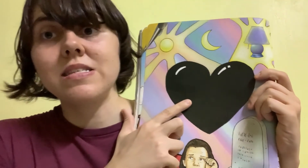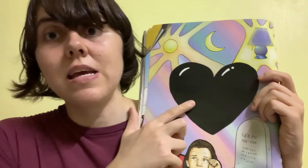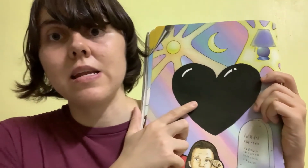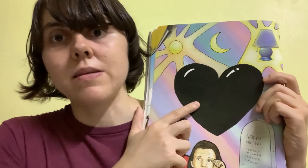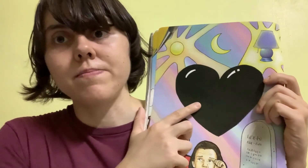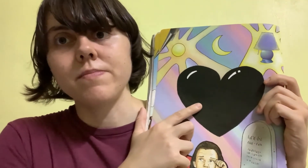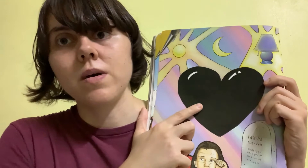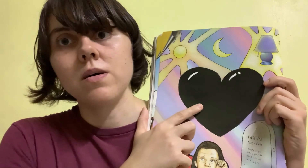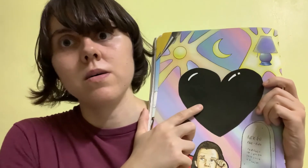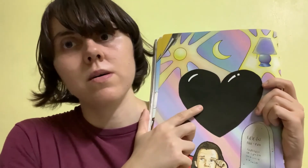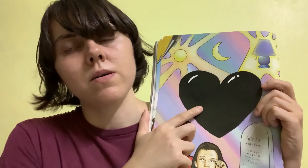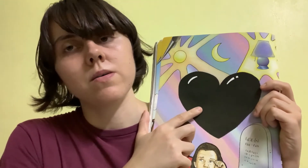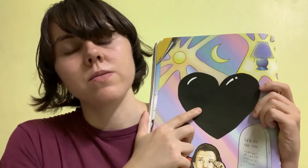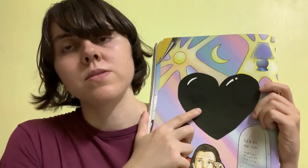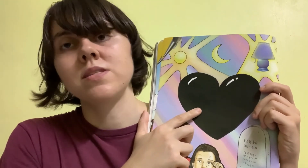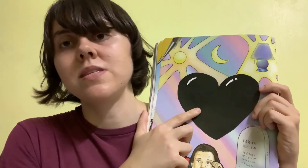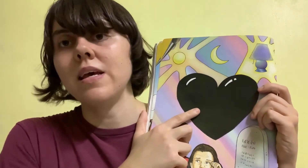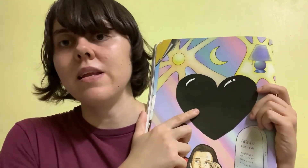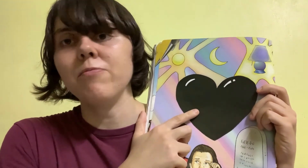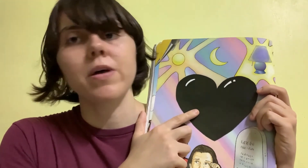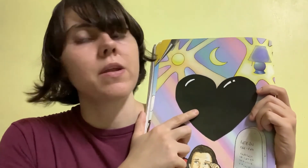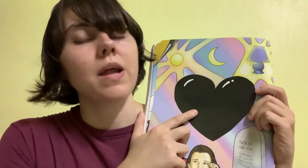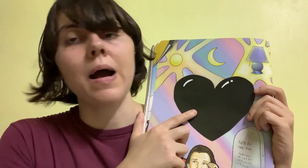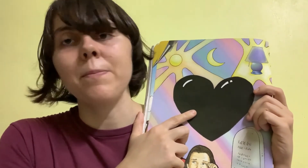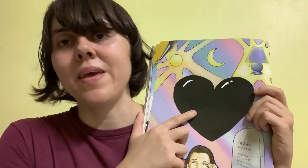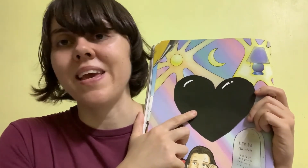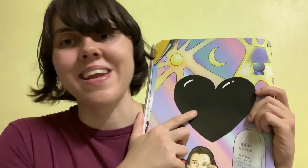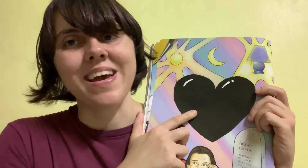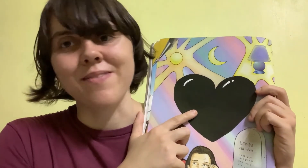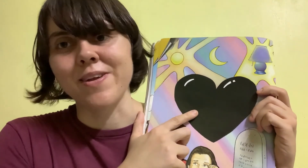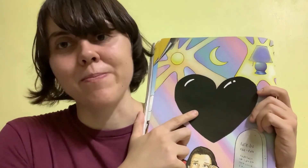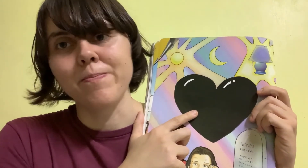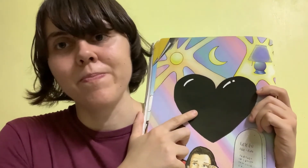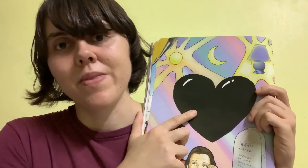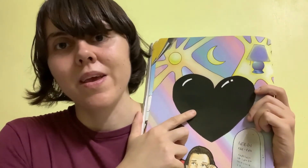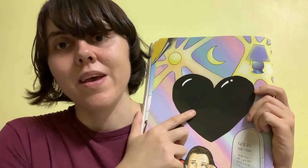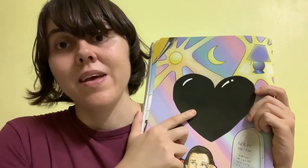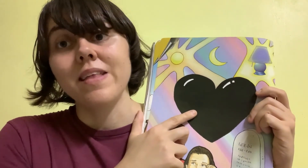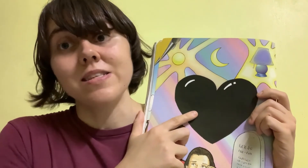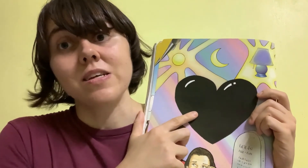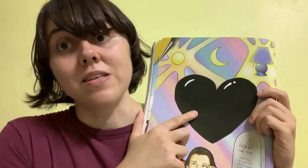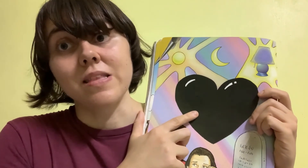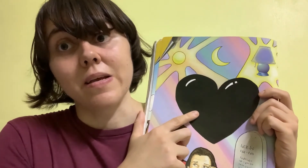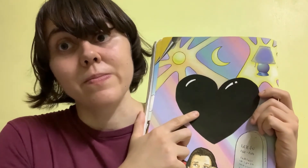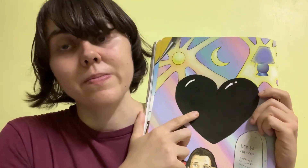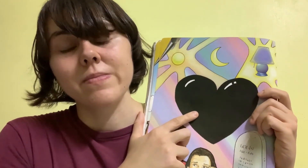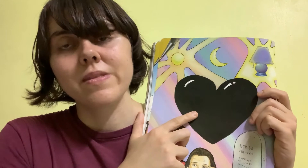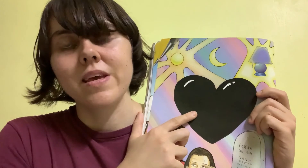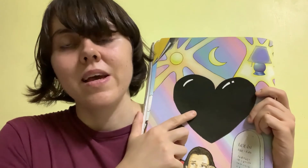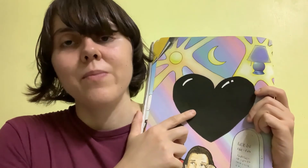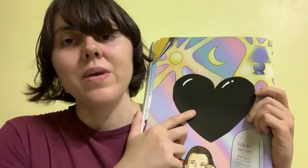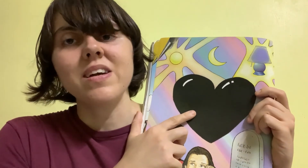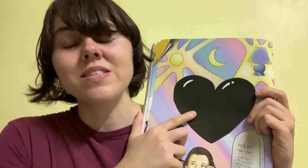sin. Oh, sin will not be in heaven. That's a good thing. Because